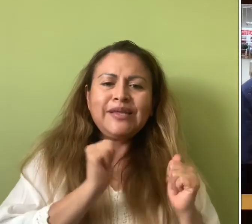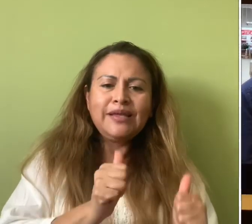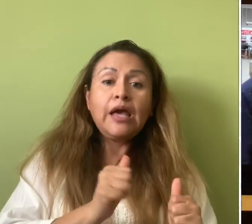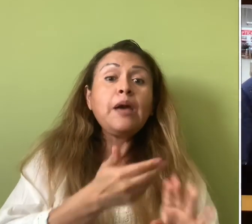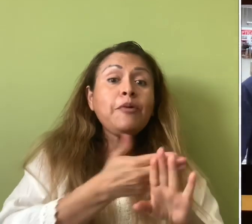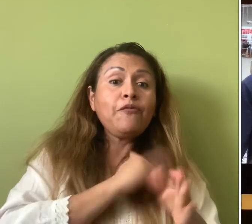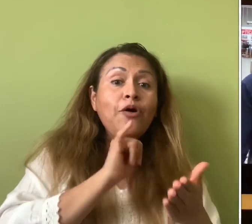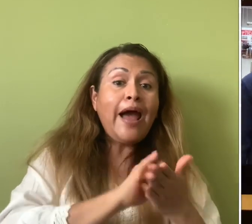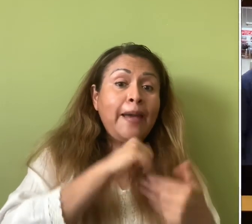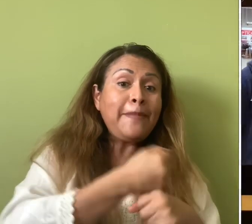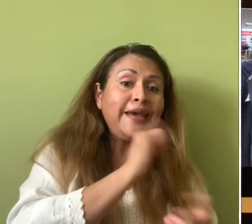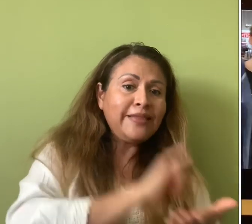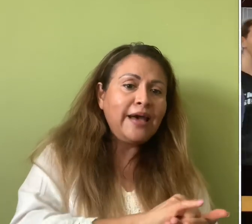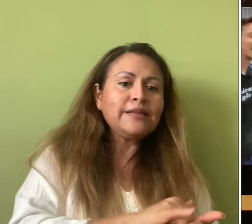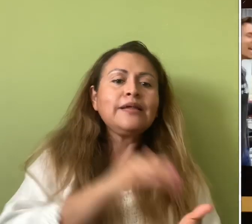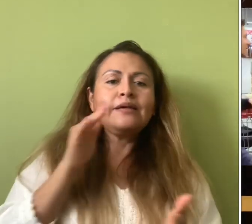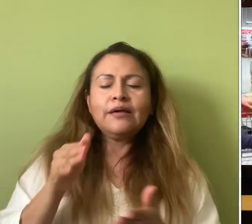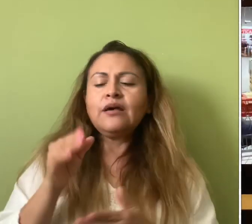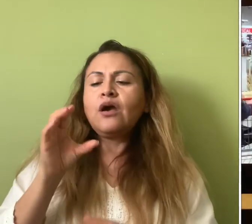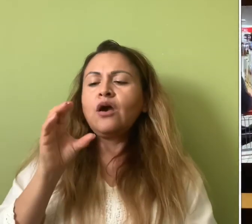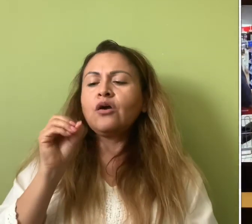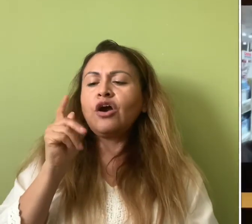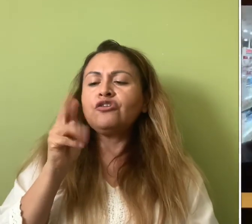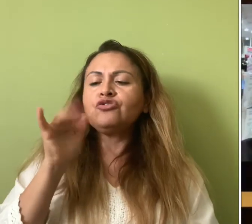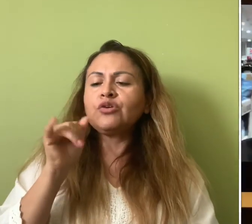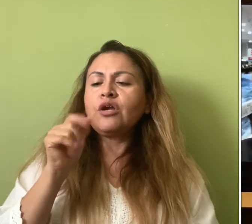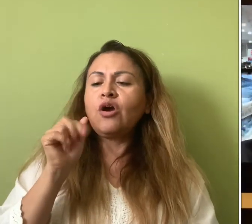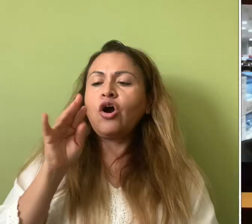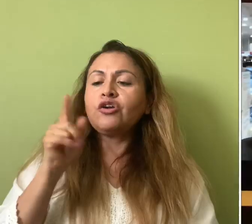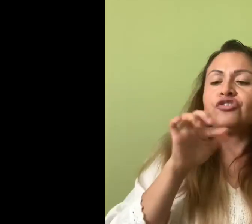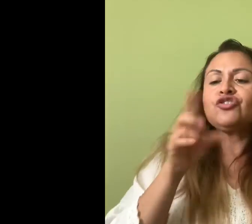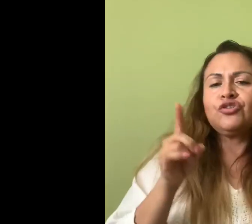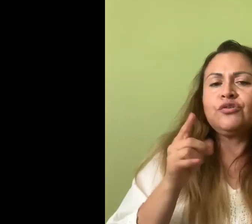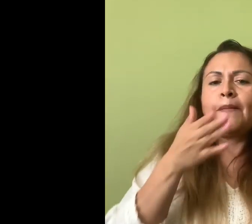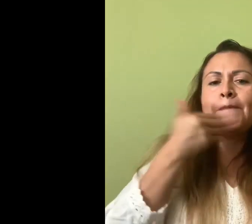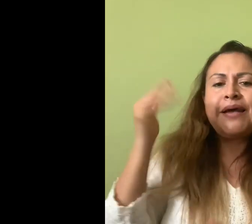comes out, stick with Country Archer. It's top class. All right, flavor.